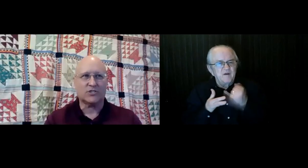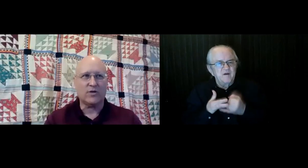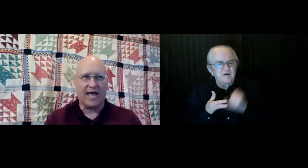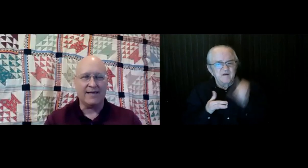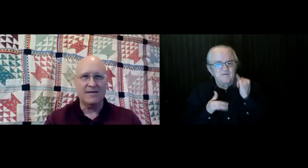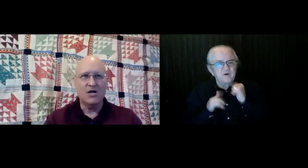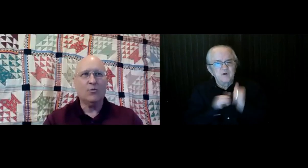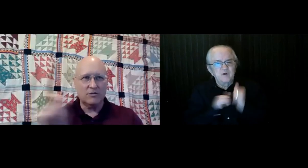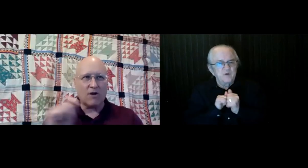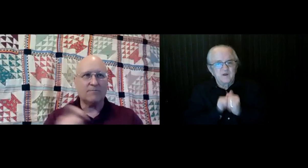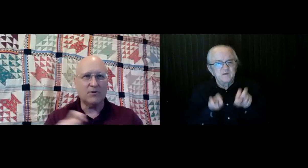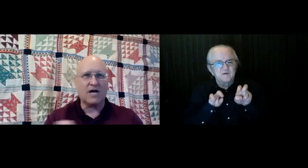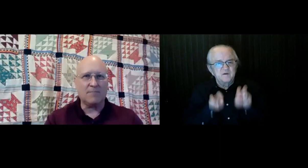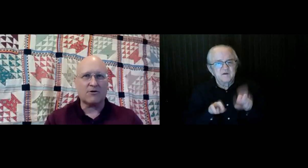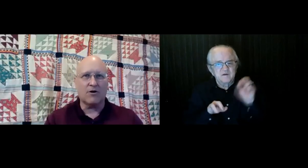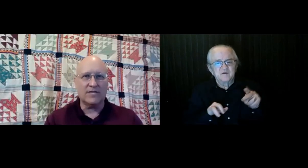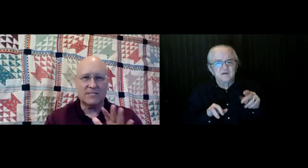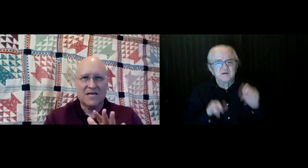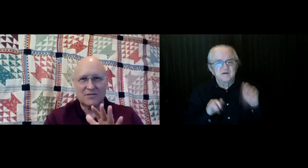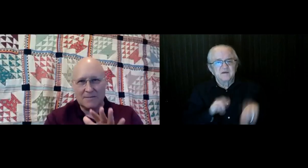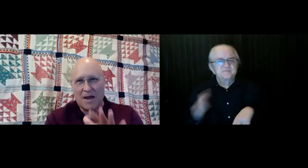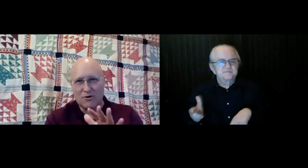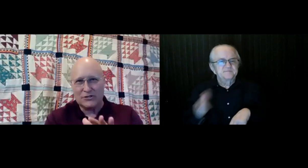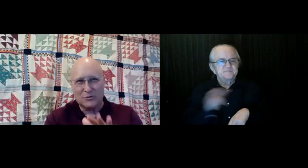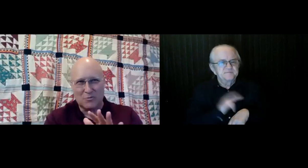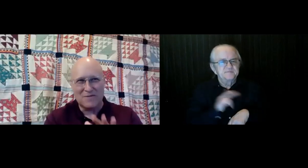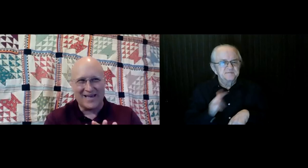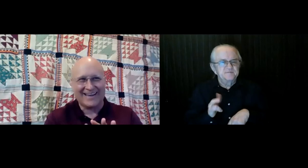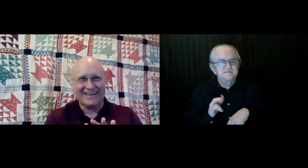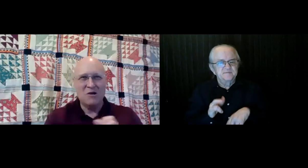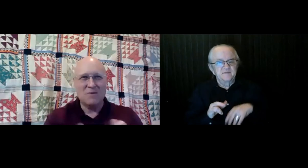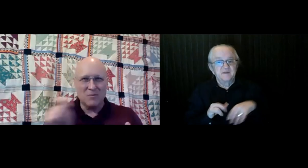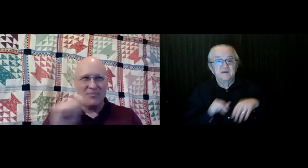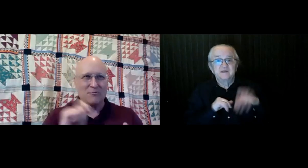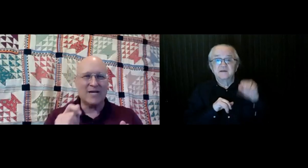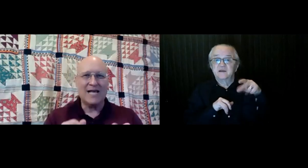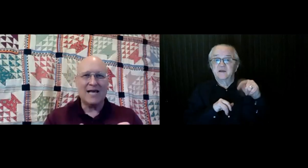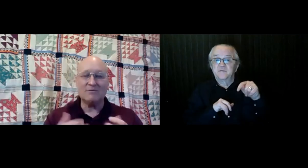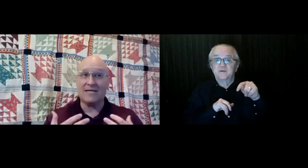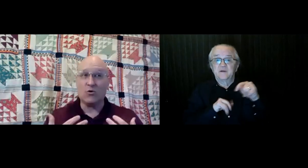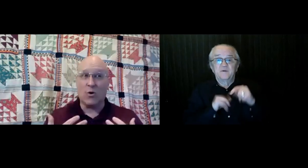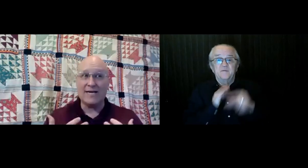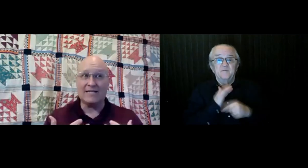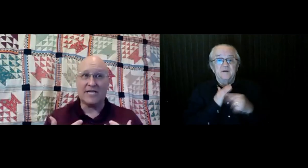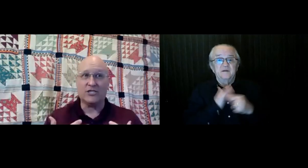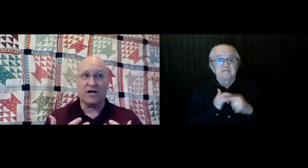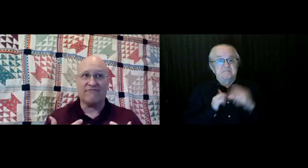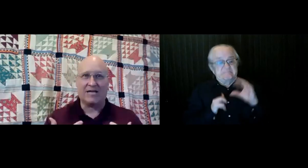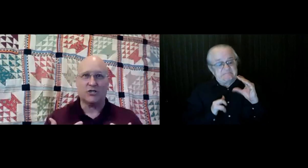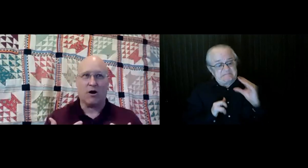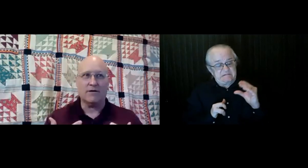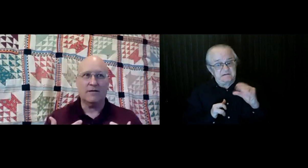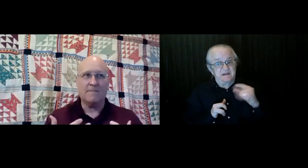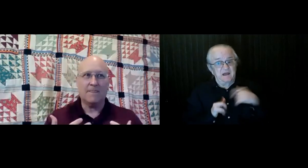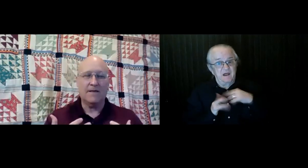couch, it was okay. We could mark the book up on our own. And the September issue was pretty big, but we went through it and I was getting quite an education on